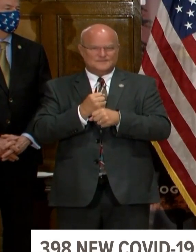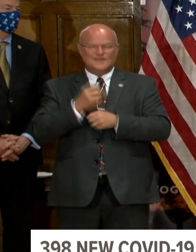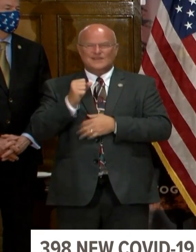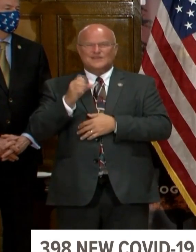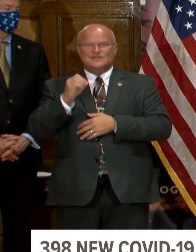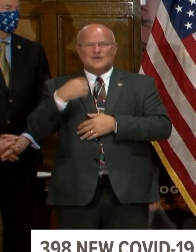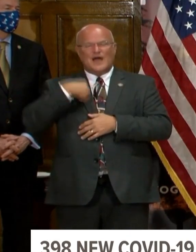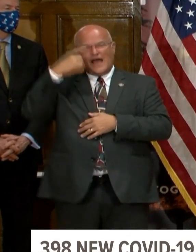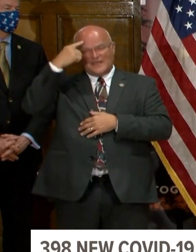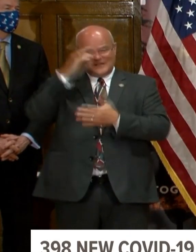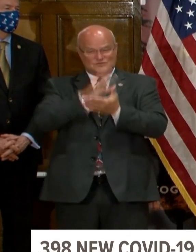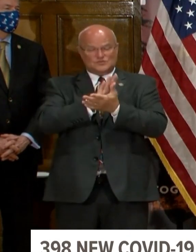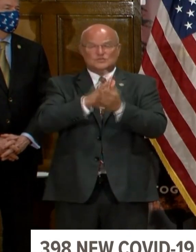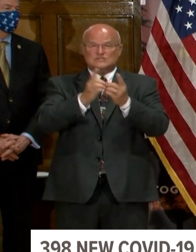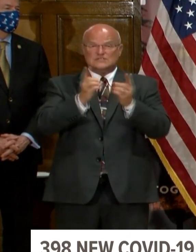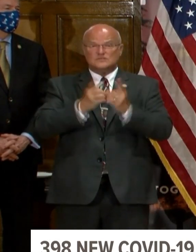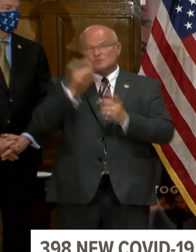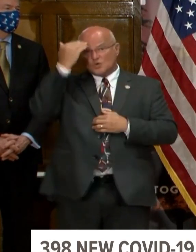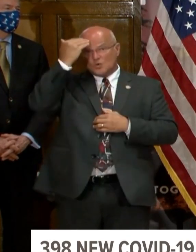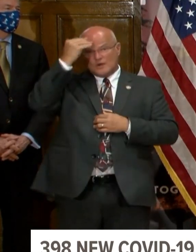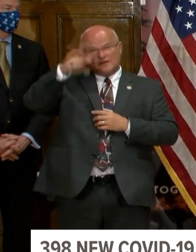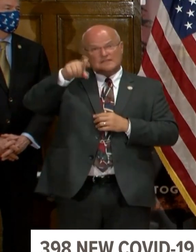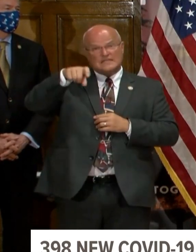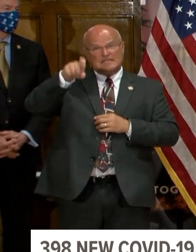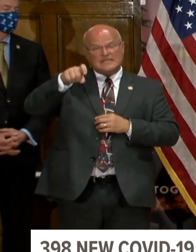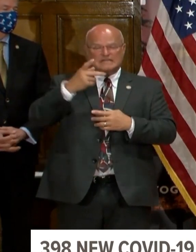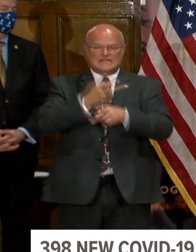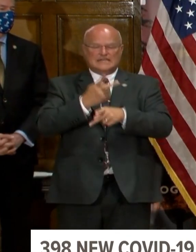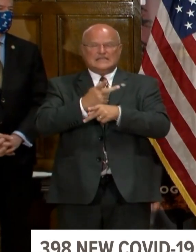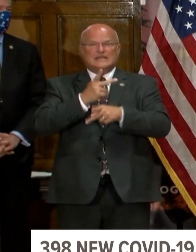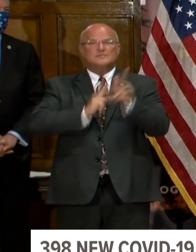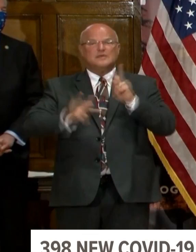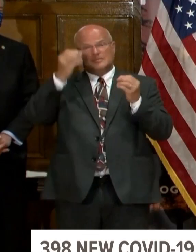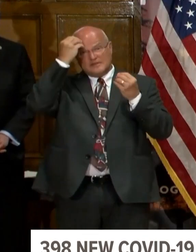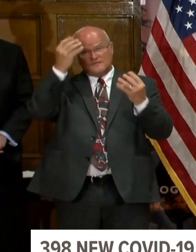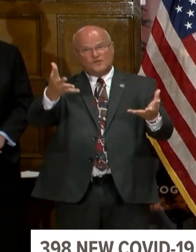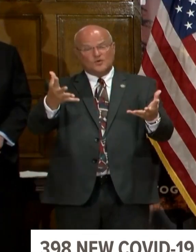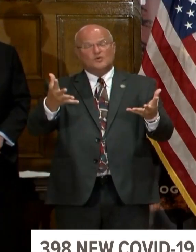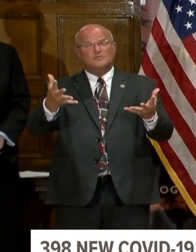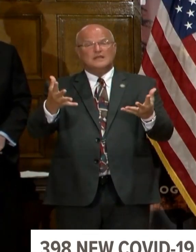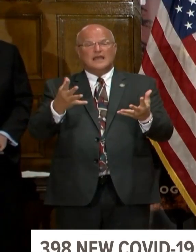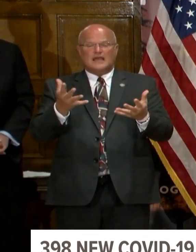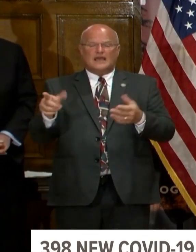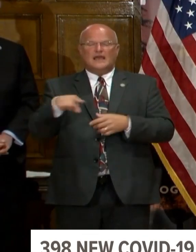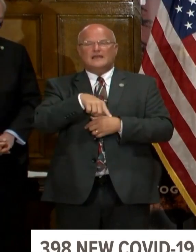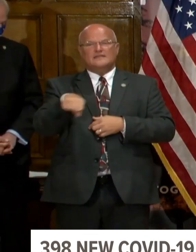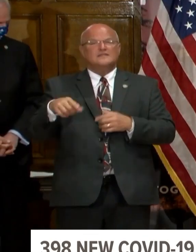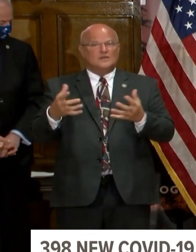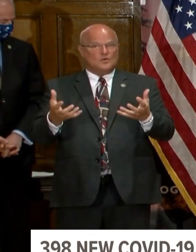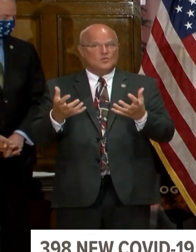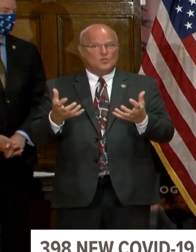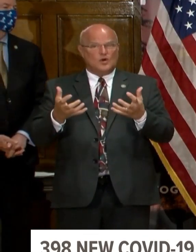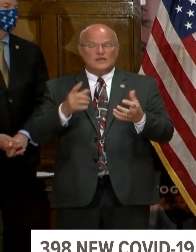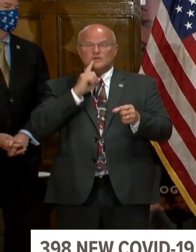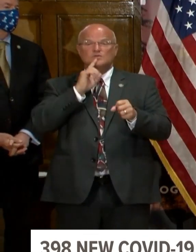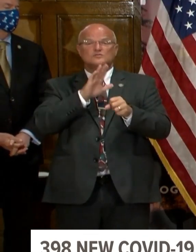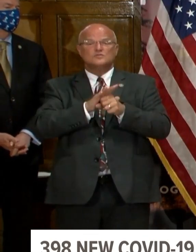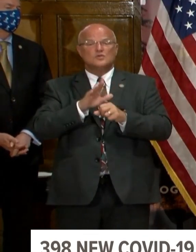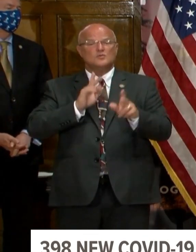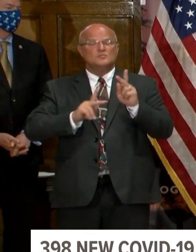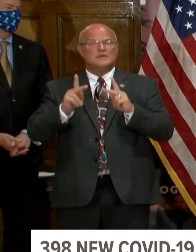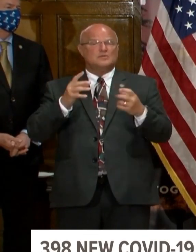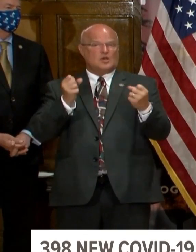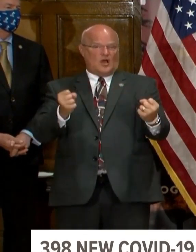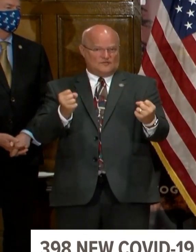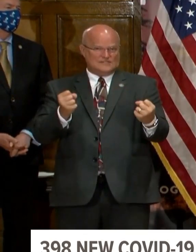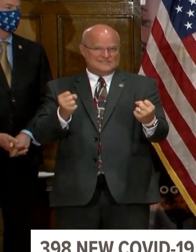So I think school districts are aware of the need to keep their public informed. They're wanting to ensure the public